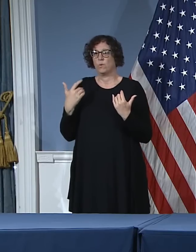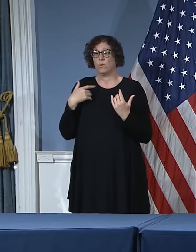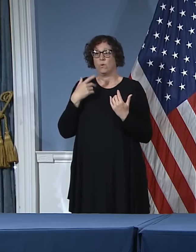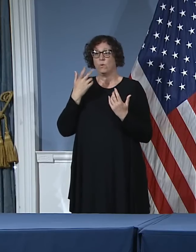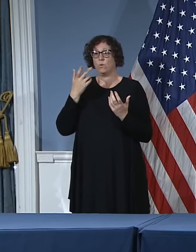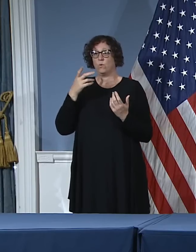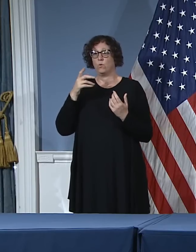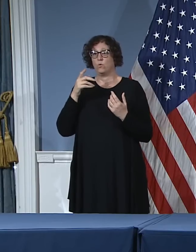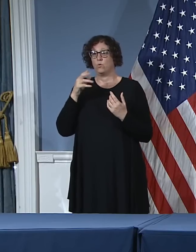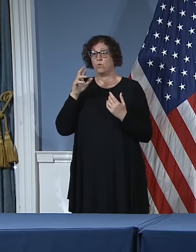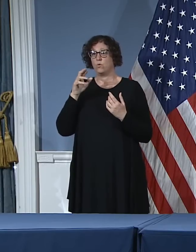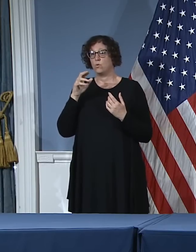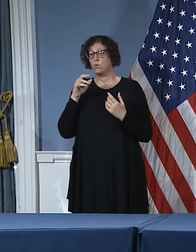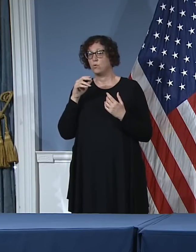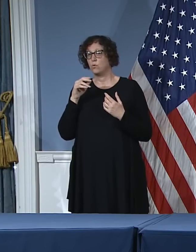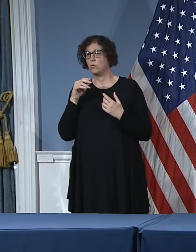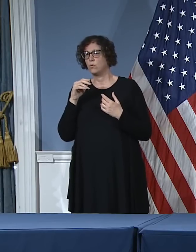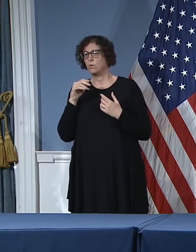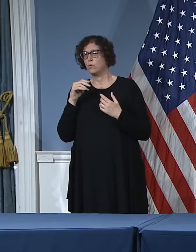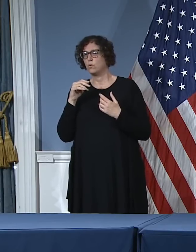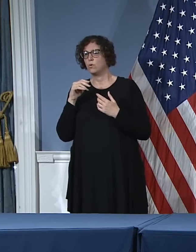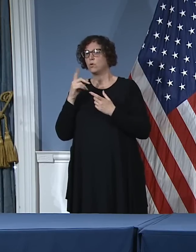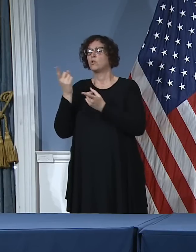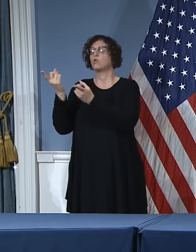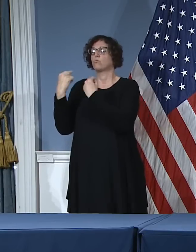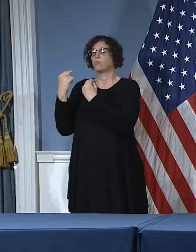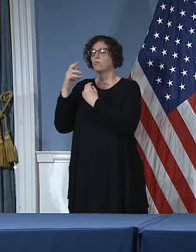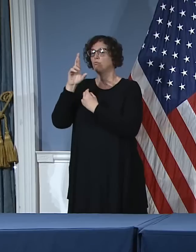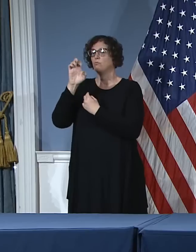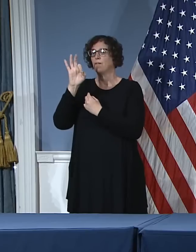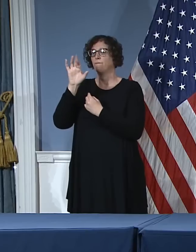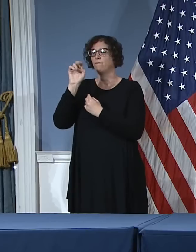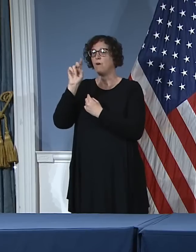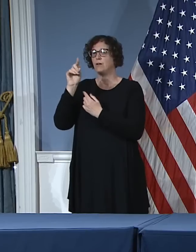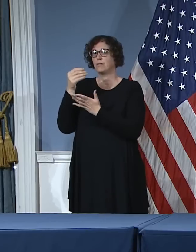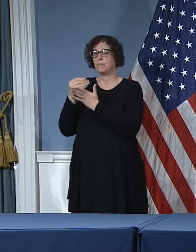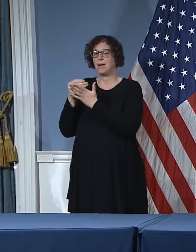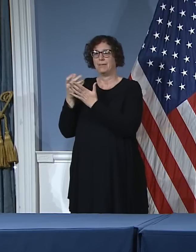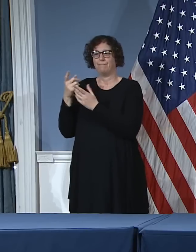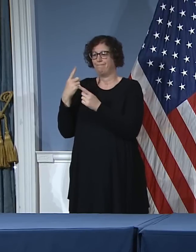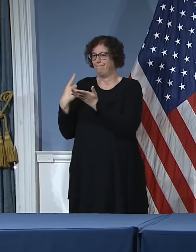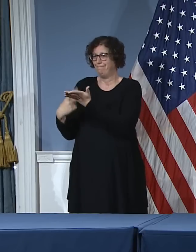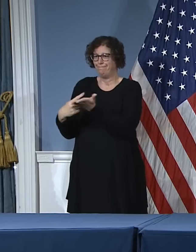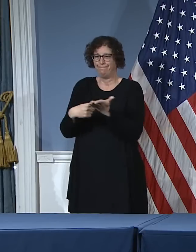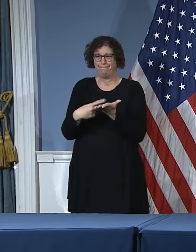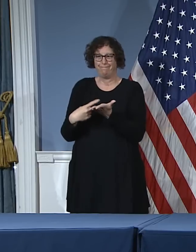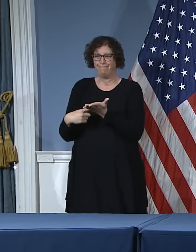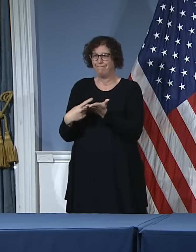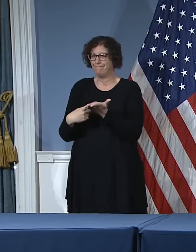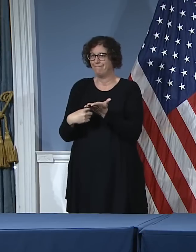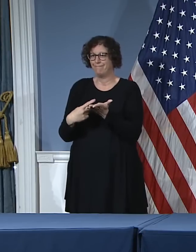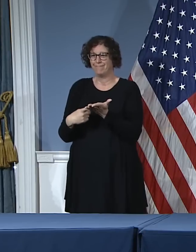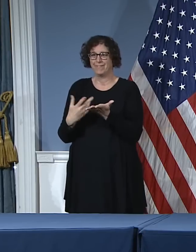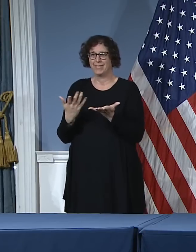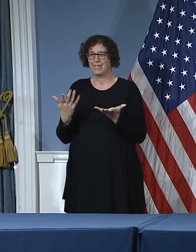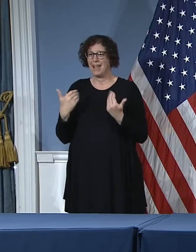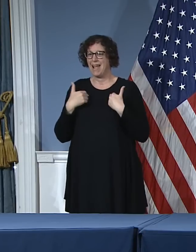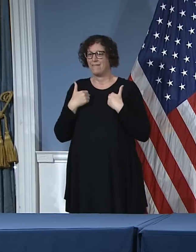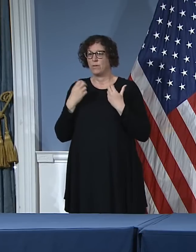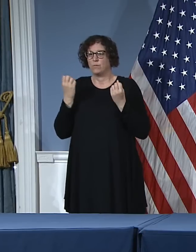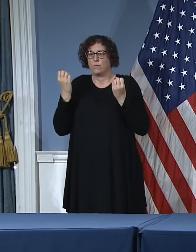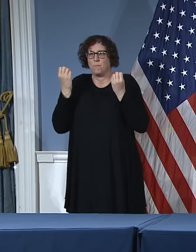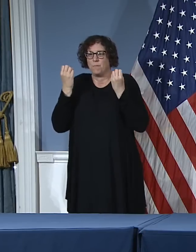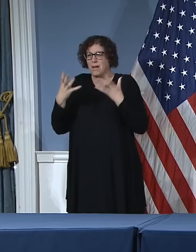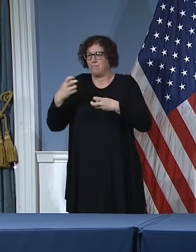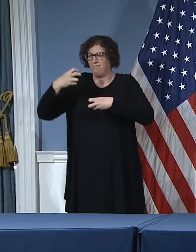very deeply. Expenses are skyrocketing. We have a lot of tough choices ahead. I'll certainly consider all options, but